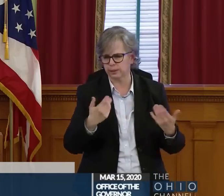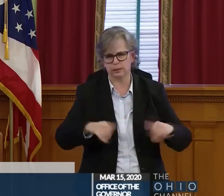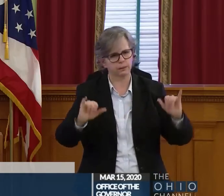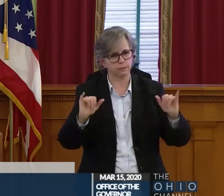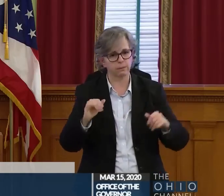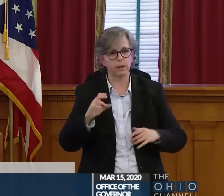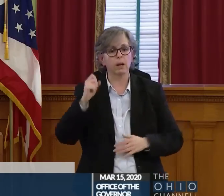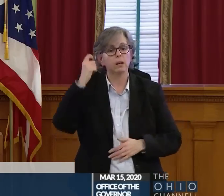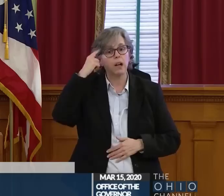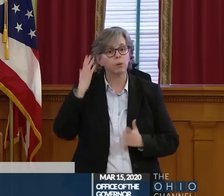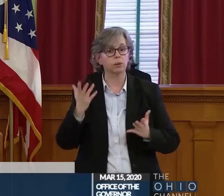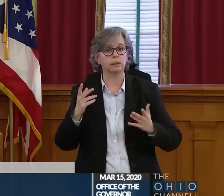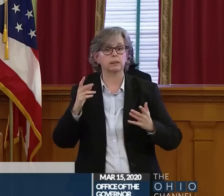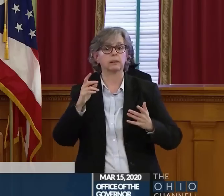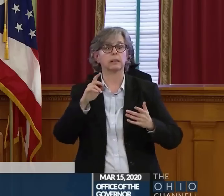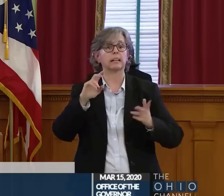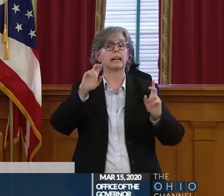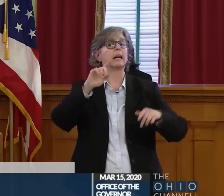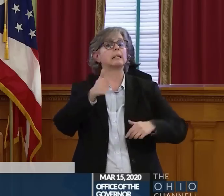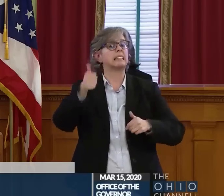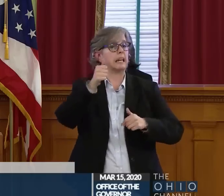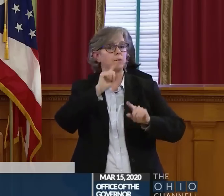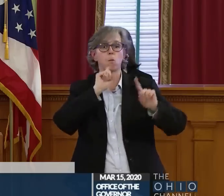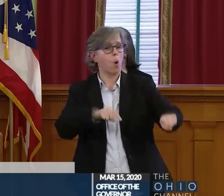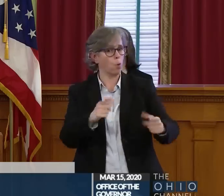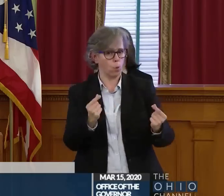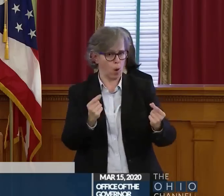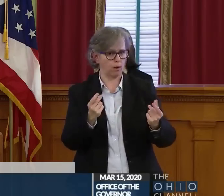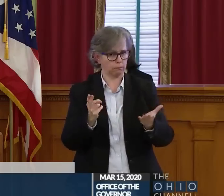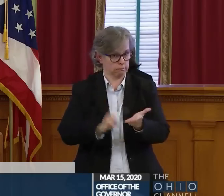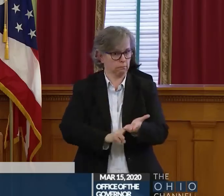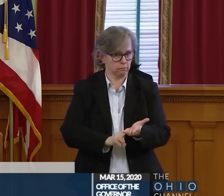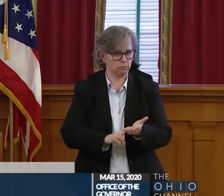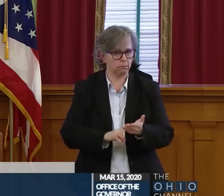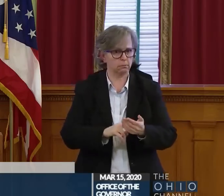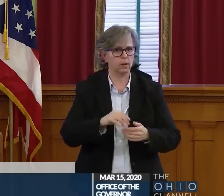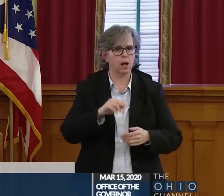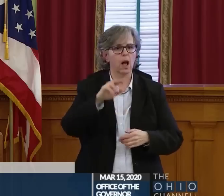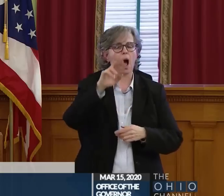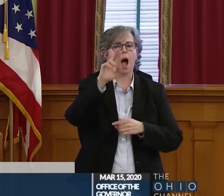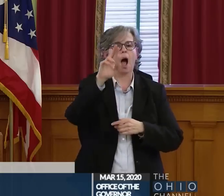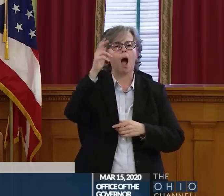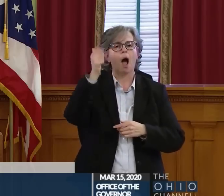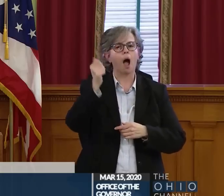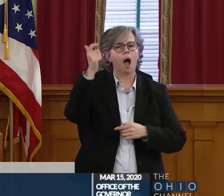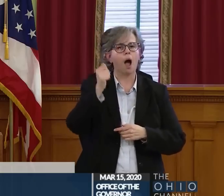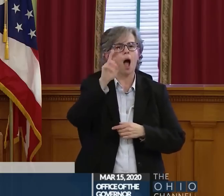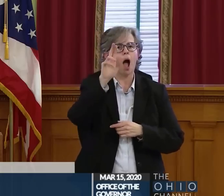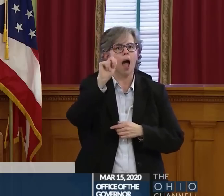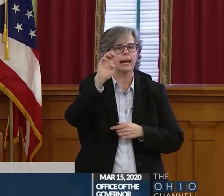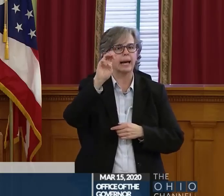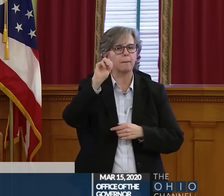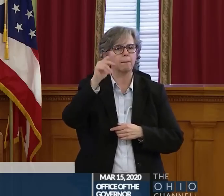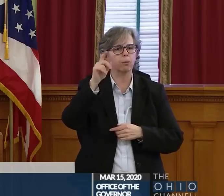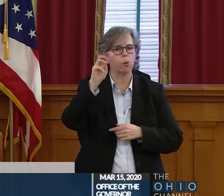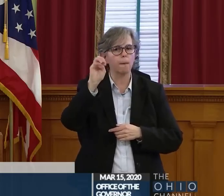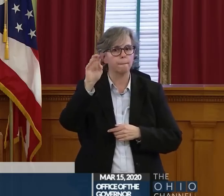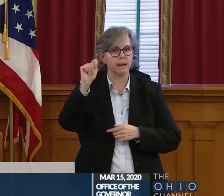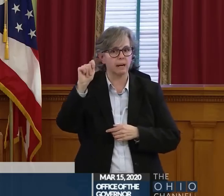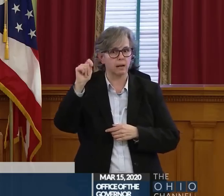executive order regarding unemployment compensation. This will assist Ohio workers